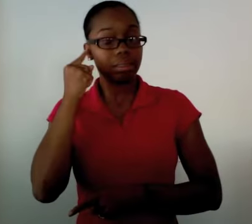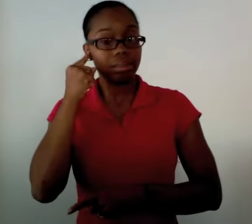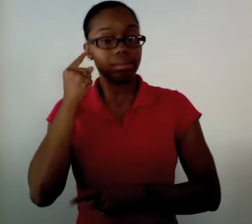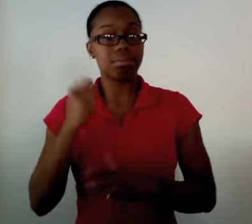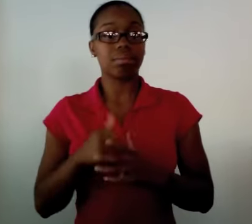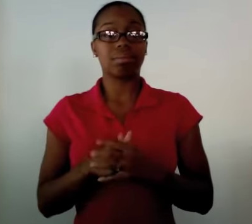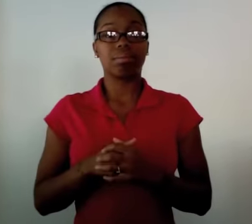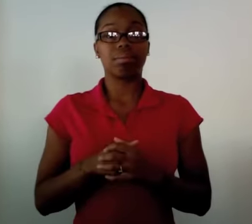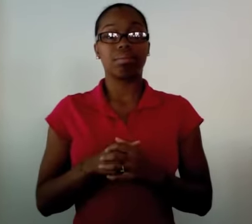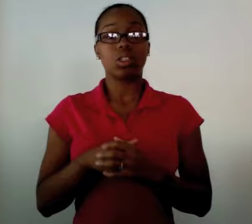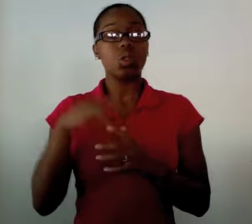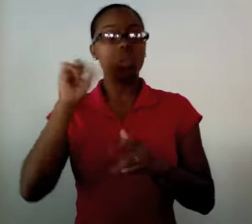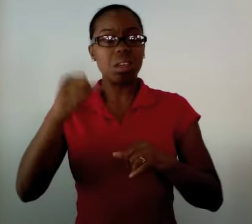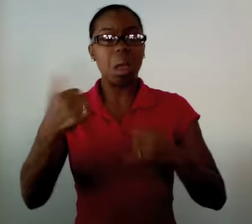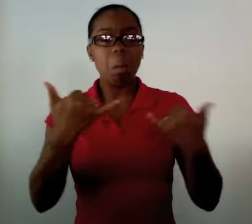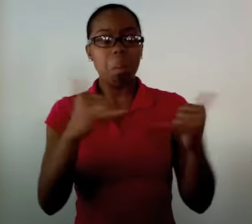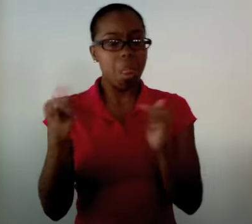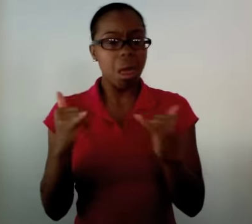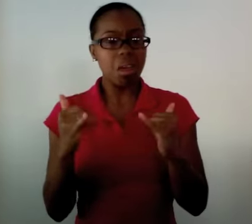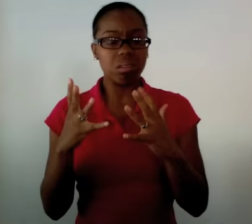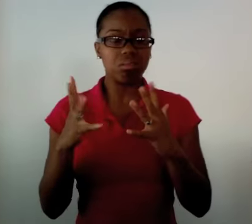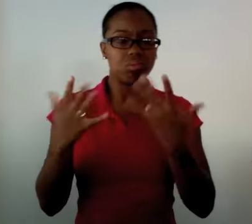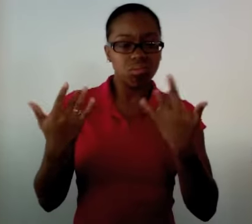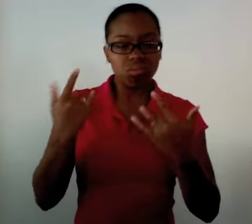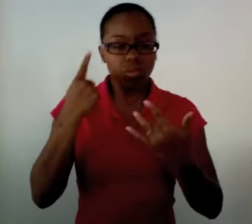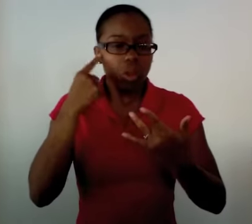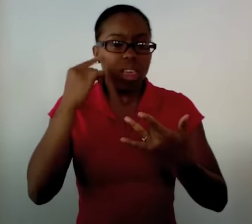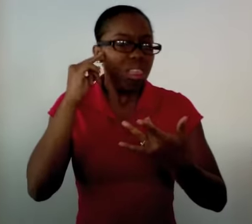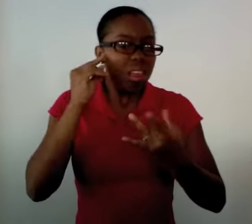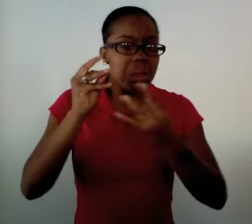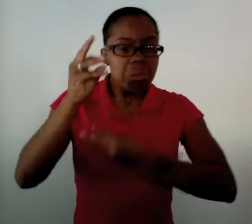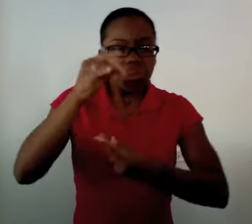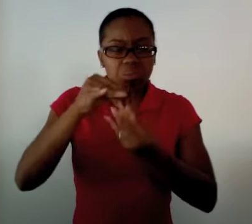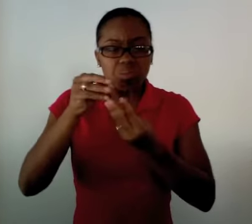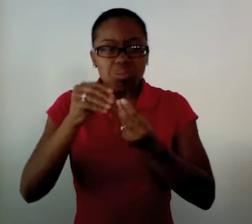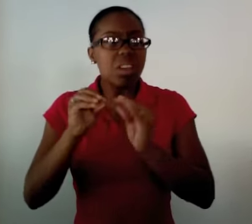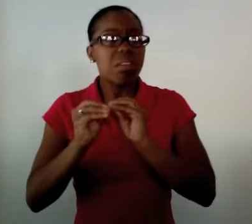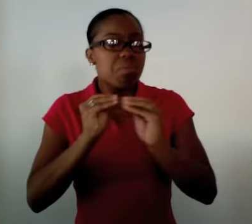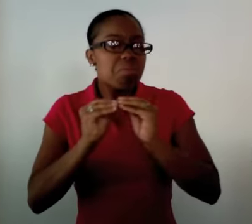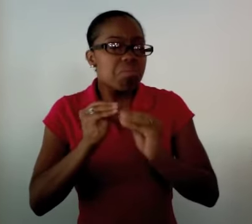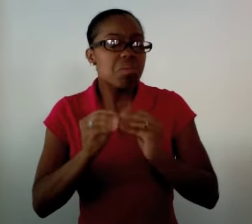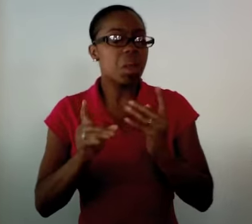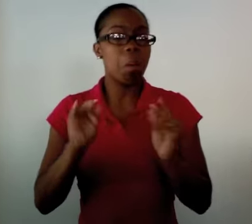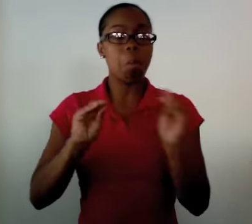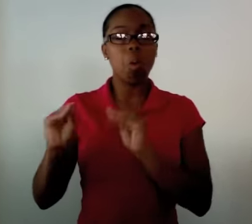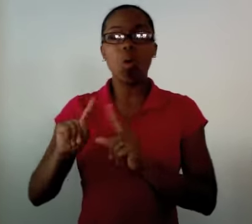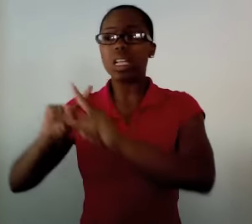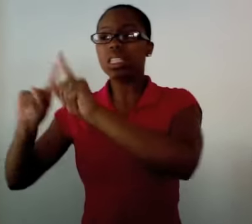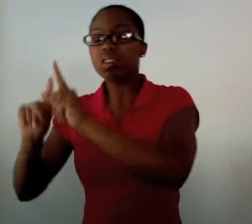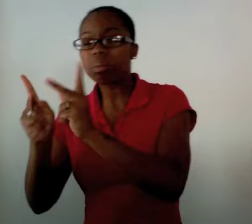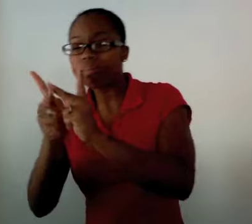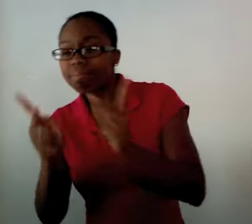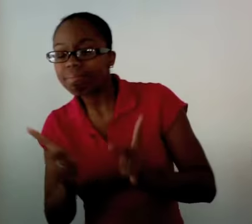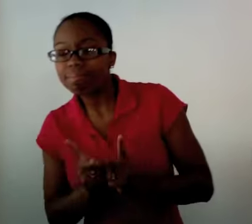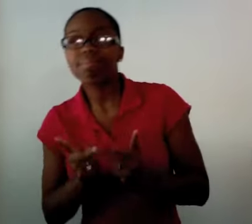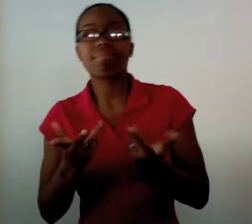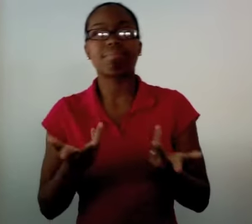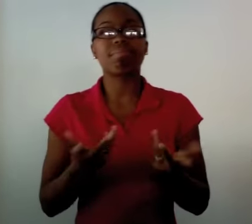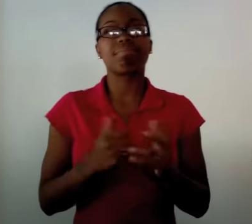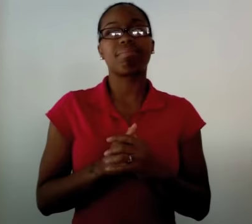to play with them as levers, to get conscious about them and to move to different places. These are just some of the listening positions or scales of